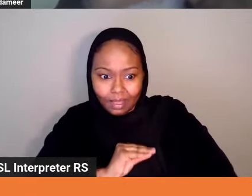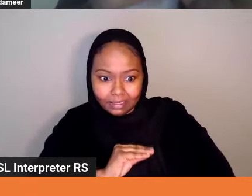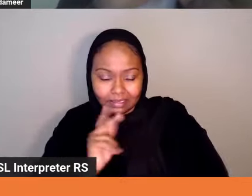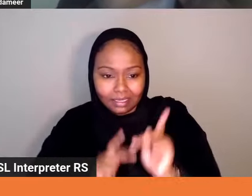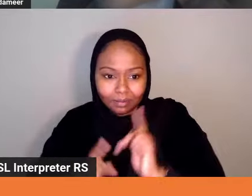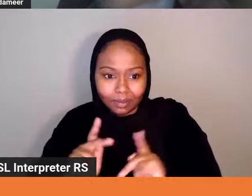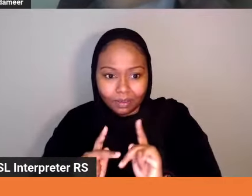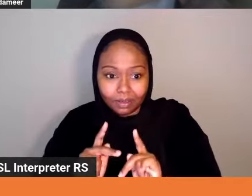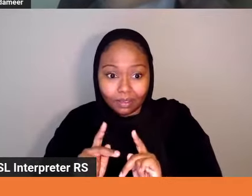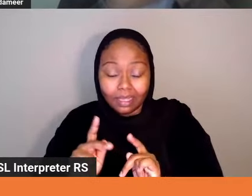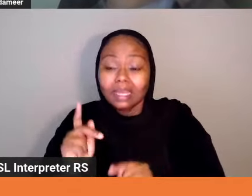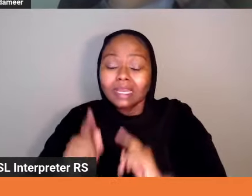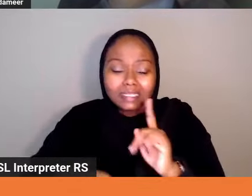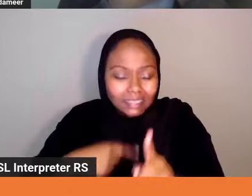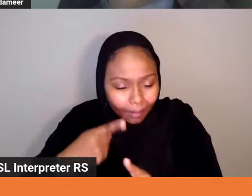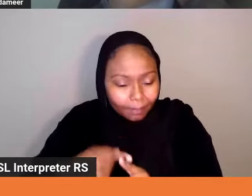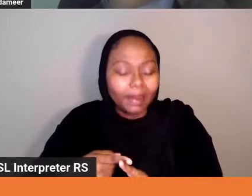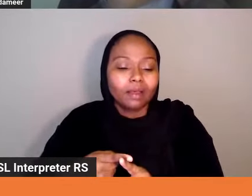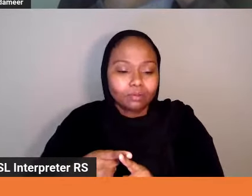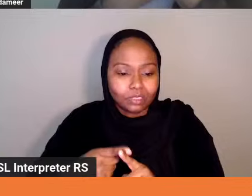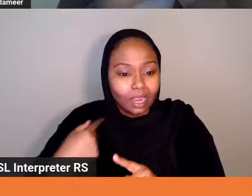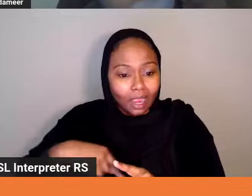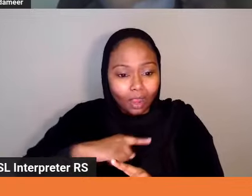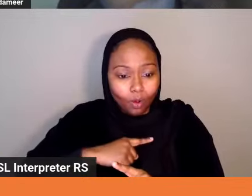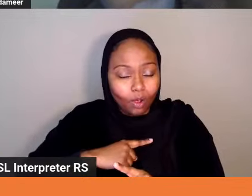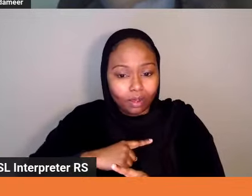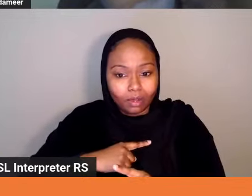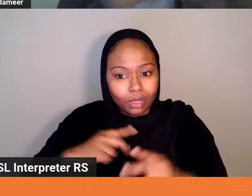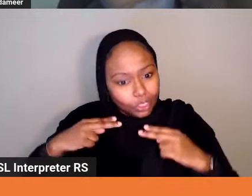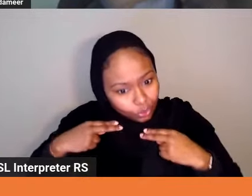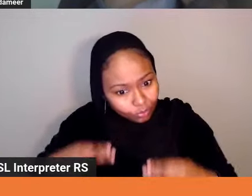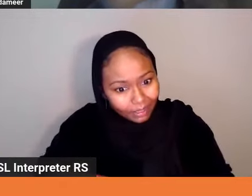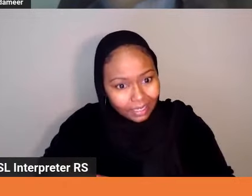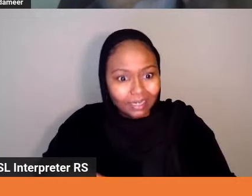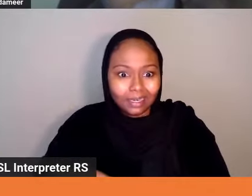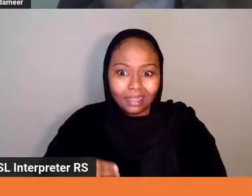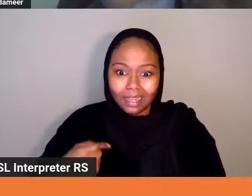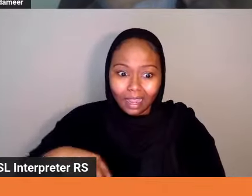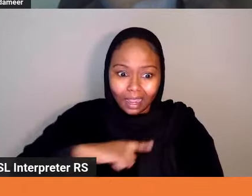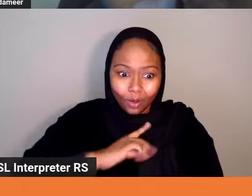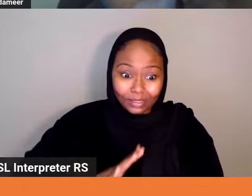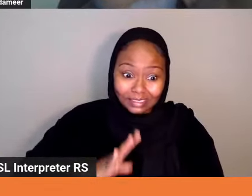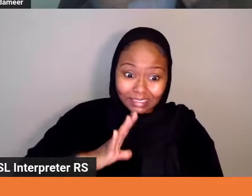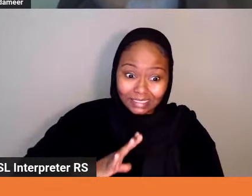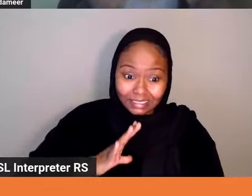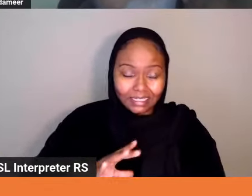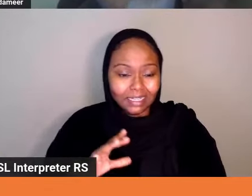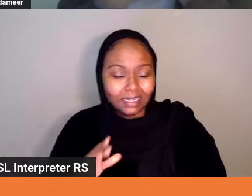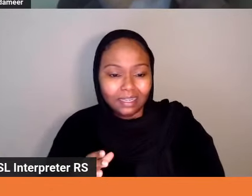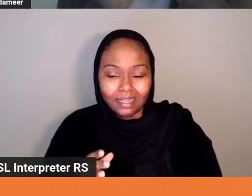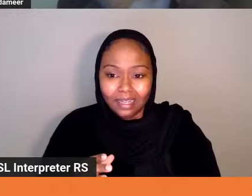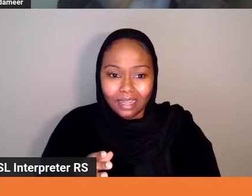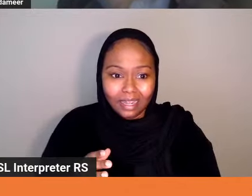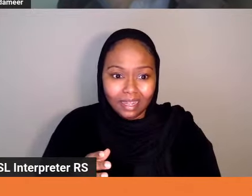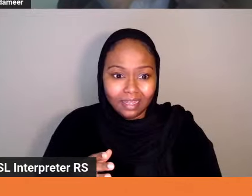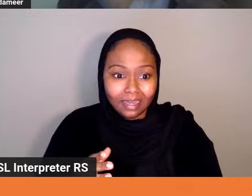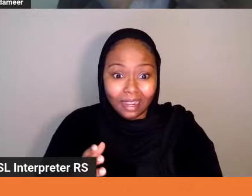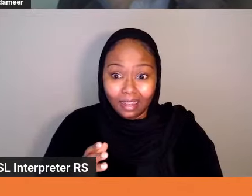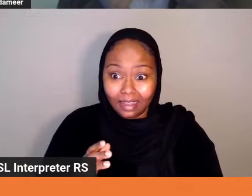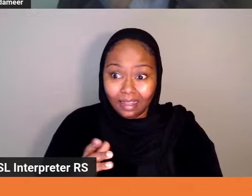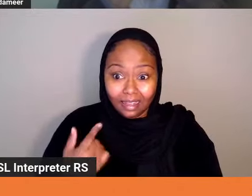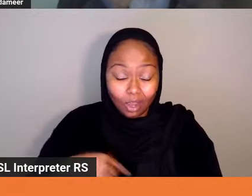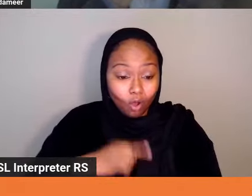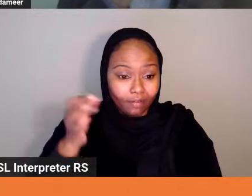It's about our humanity as human beings and our dignity and the kind of world we want, about our